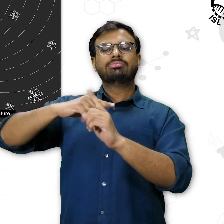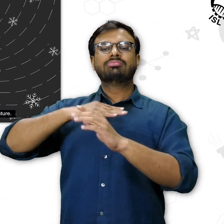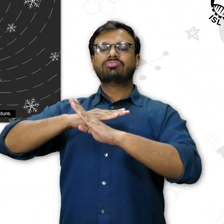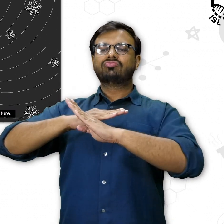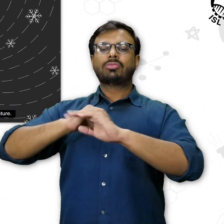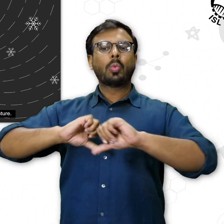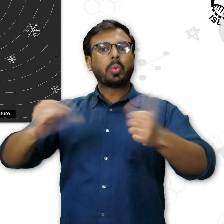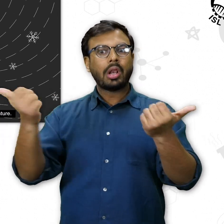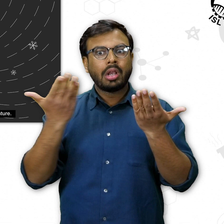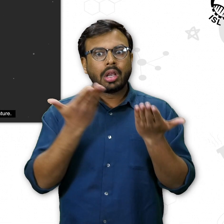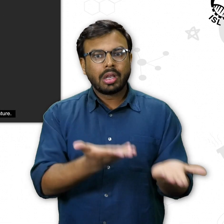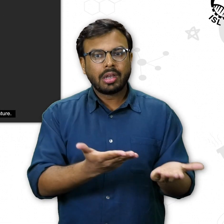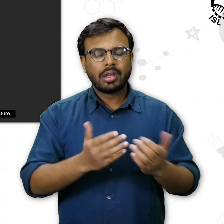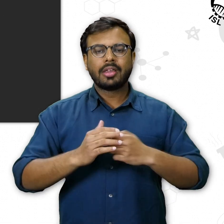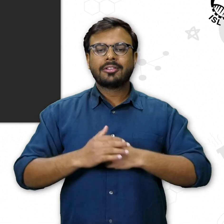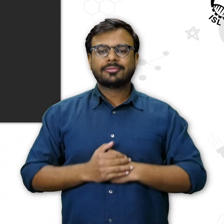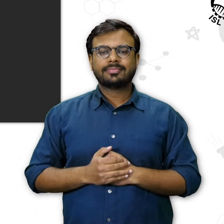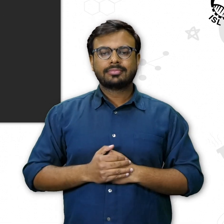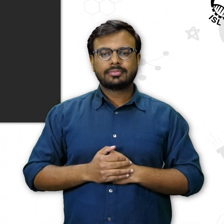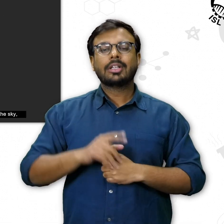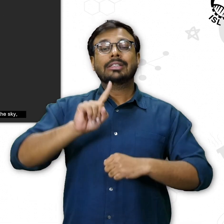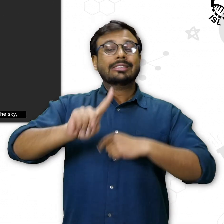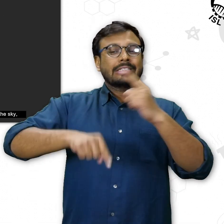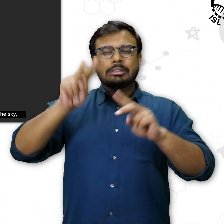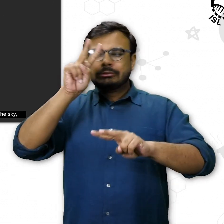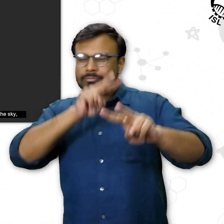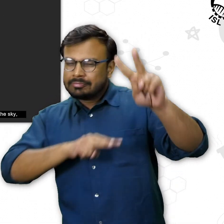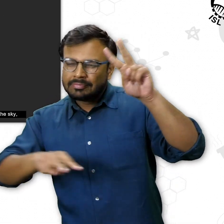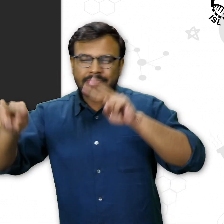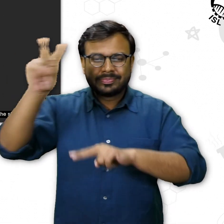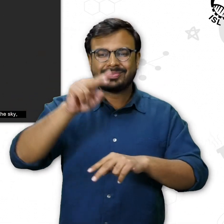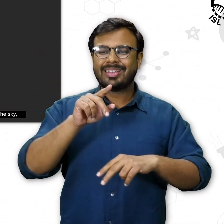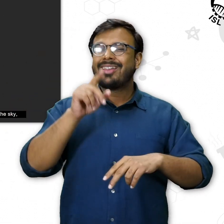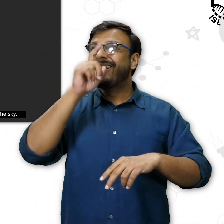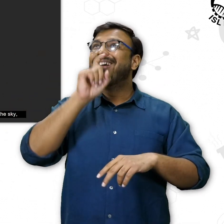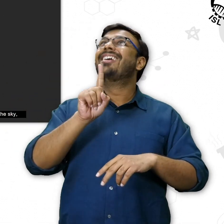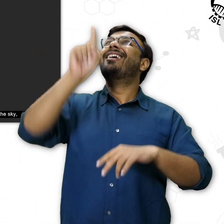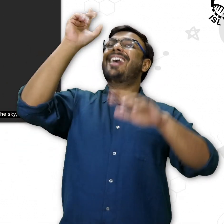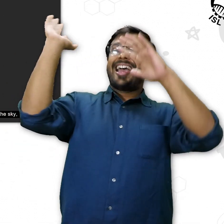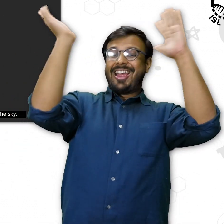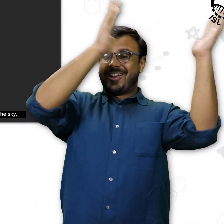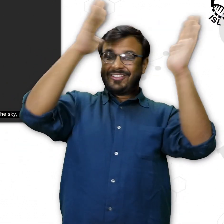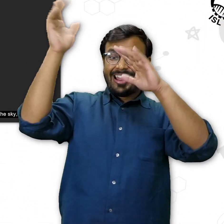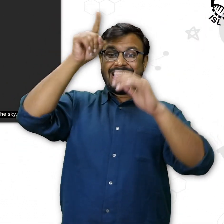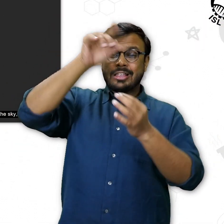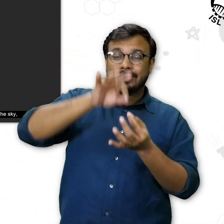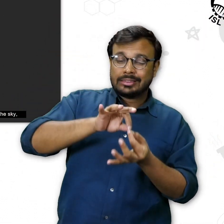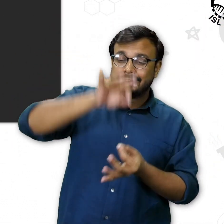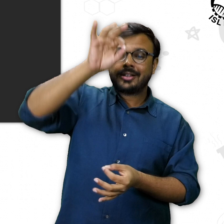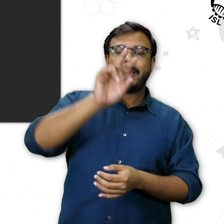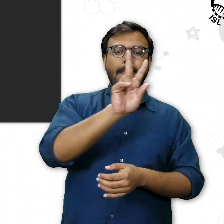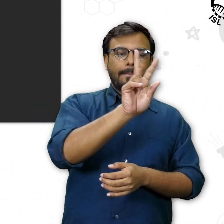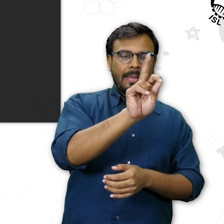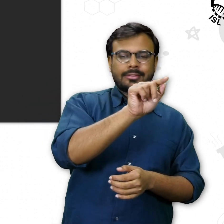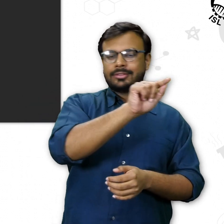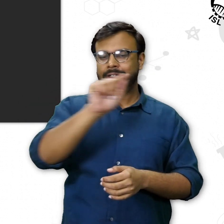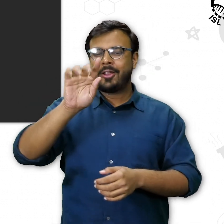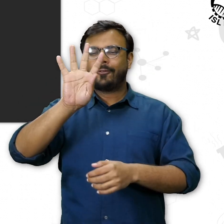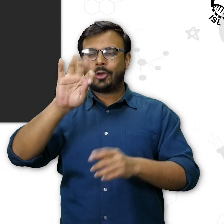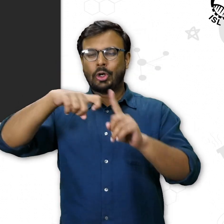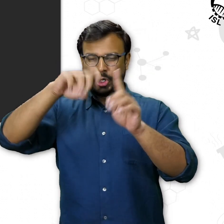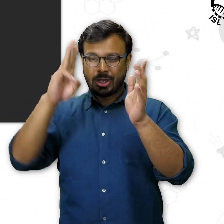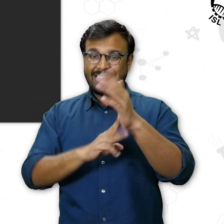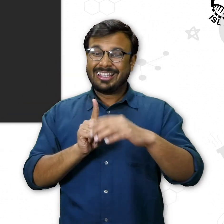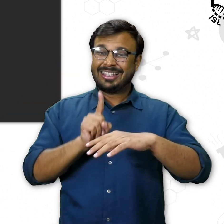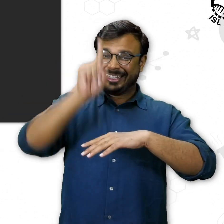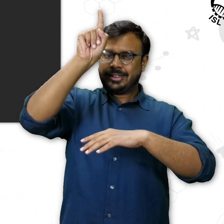against UV and freezing temperatures. Their next quest was to look for presence of microbes in the sky, 20 to